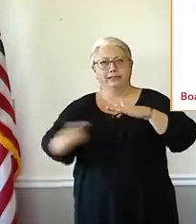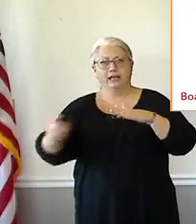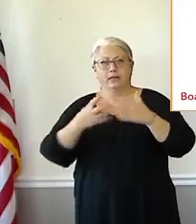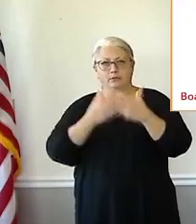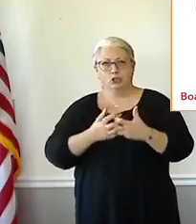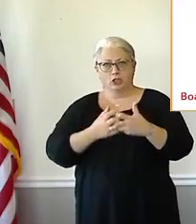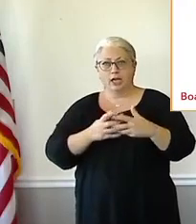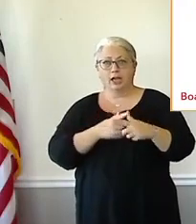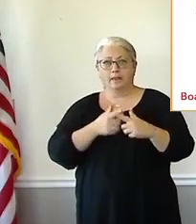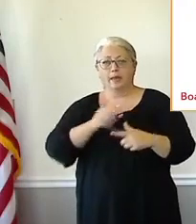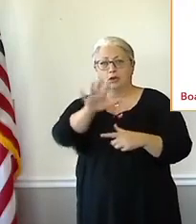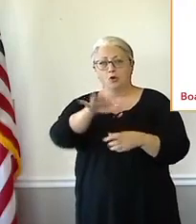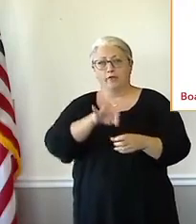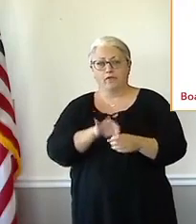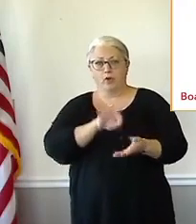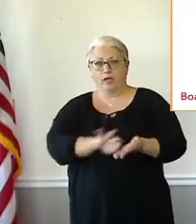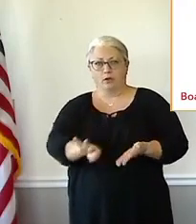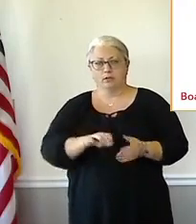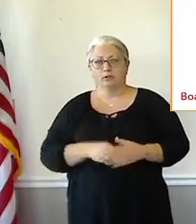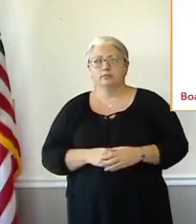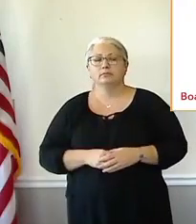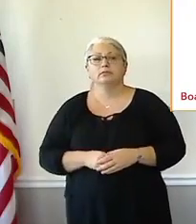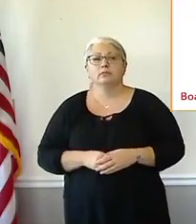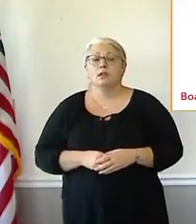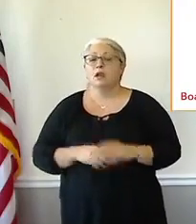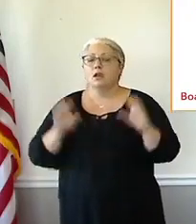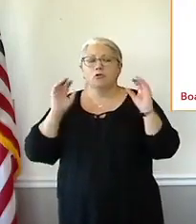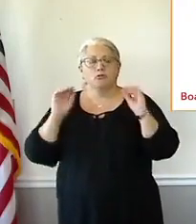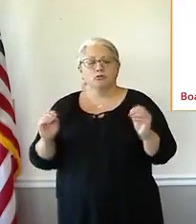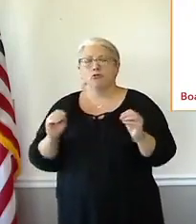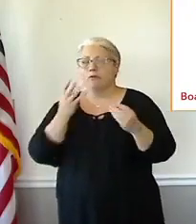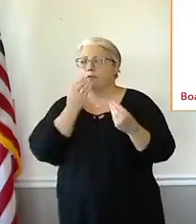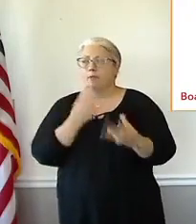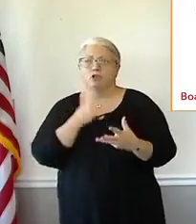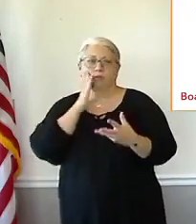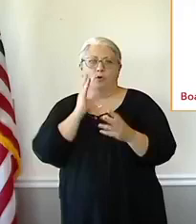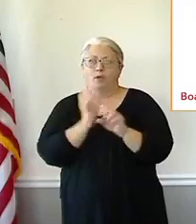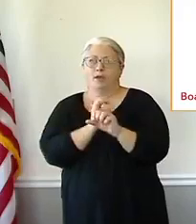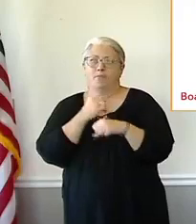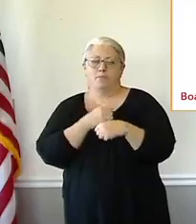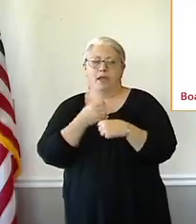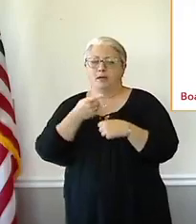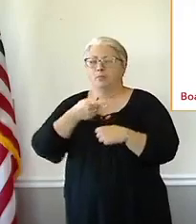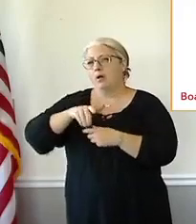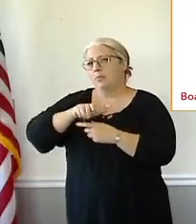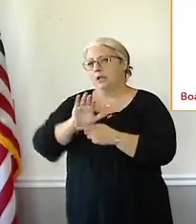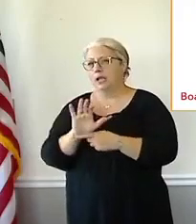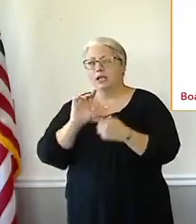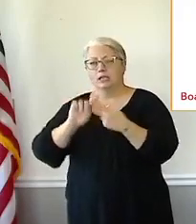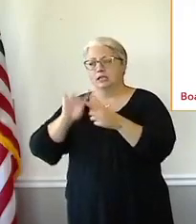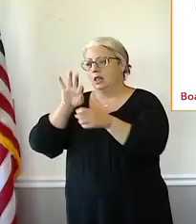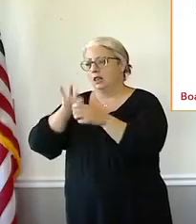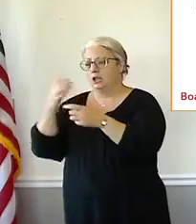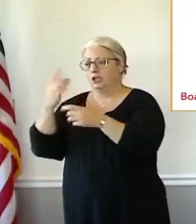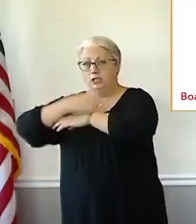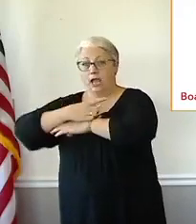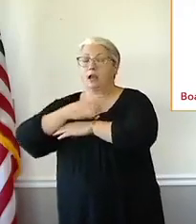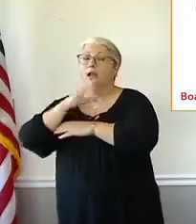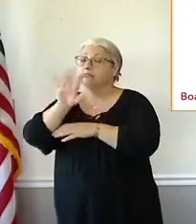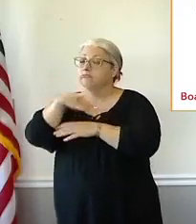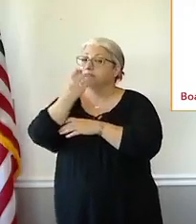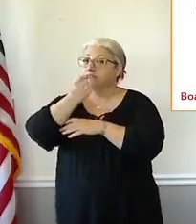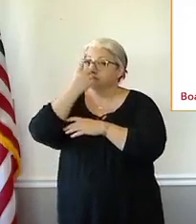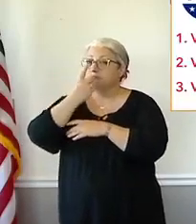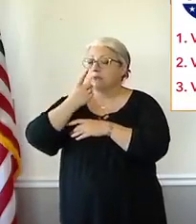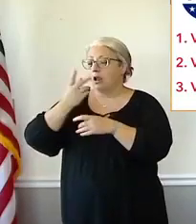counted. Now, none of that information will be made public until Election Day, which is the third way you can vote. You can show up on Election Day, November